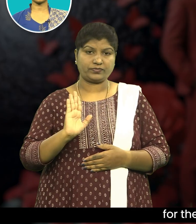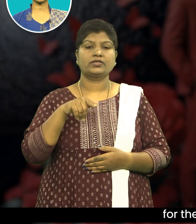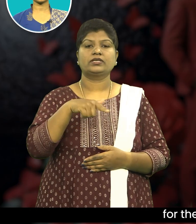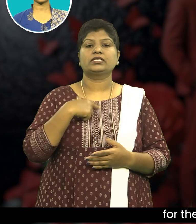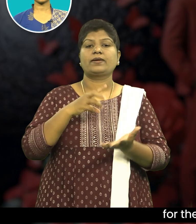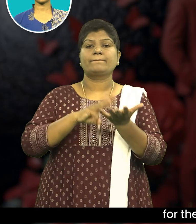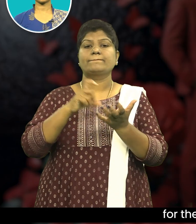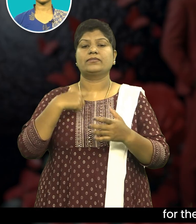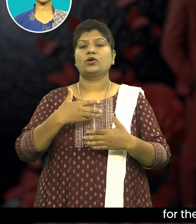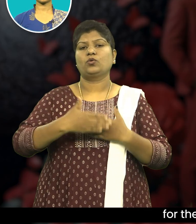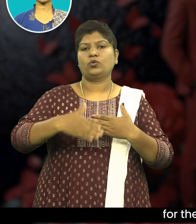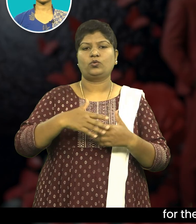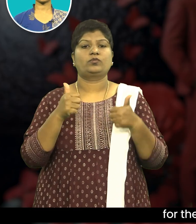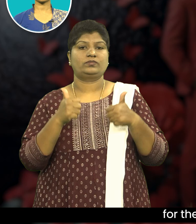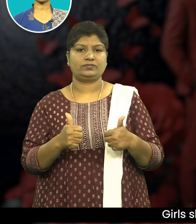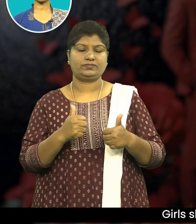menstruation.